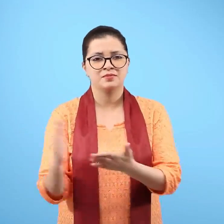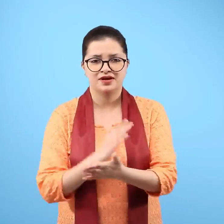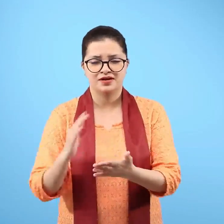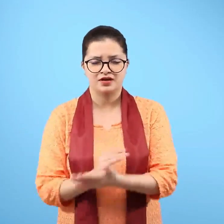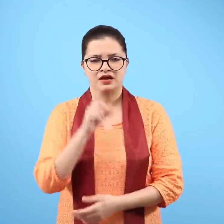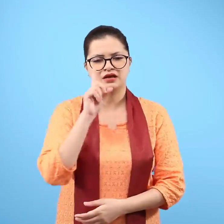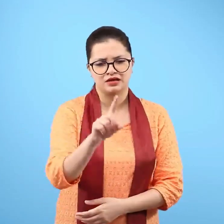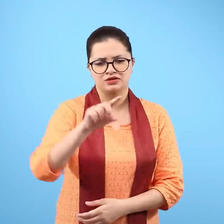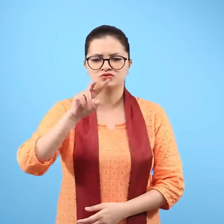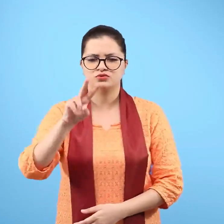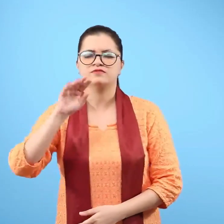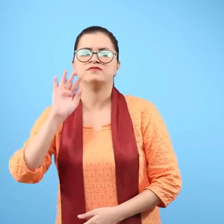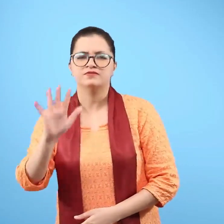page 125.